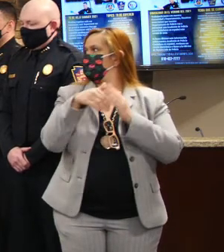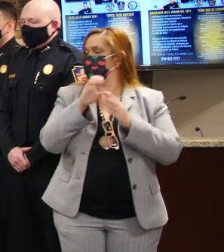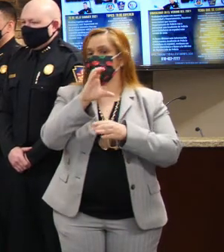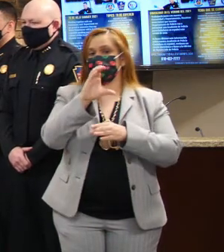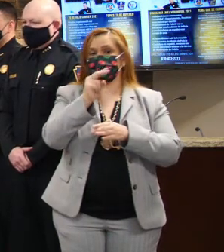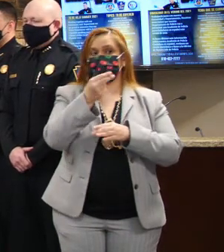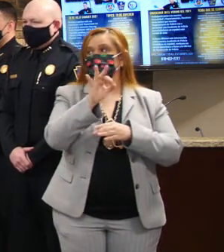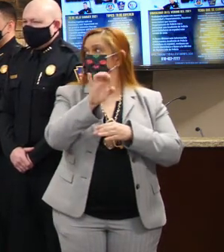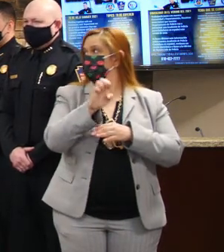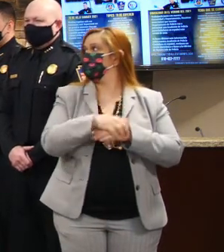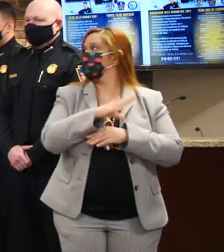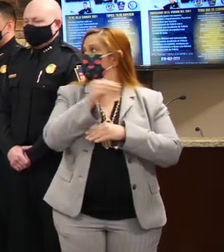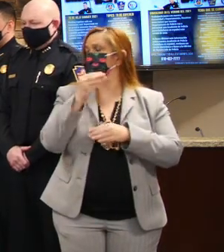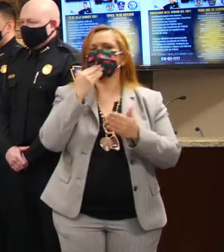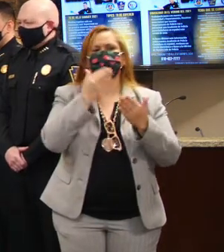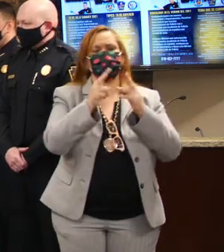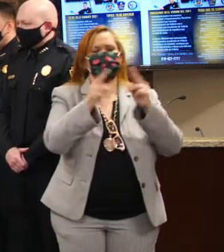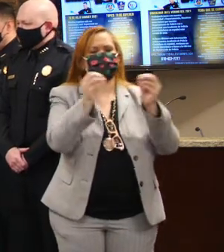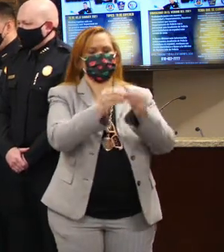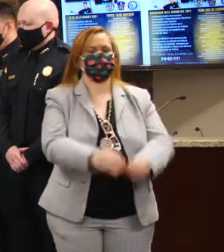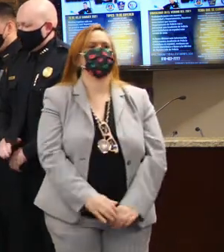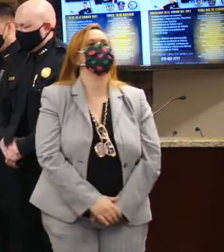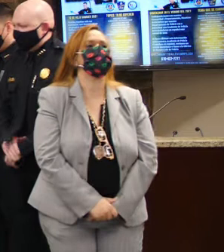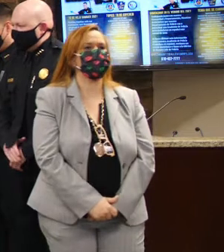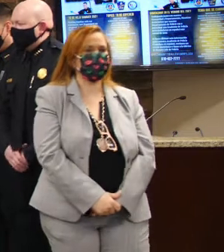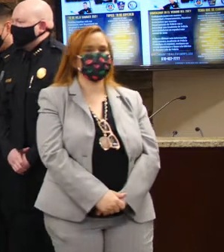chief agreeing to it. Thank you very much.